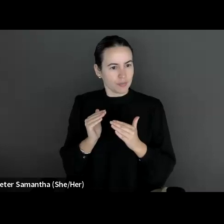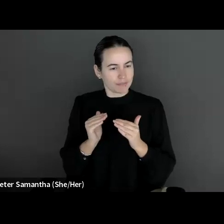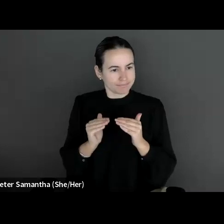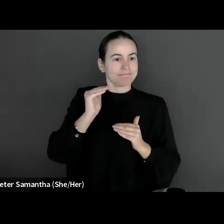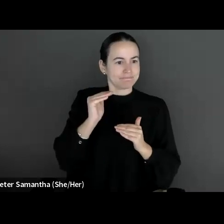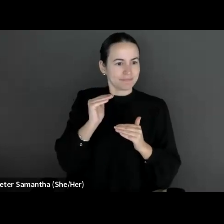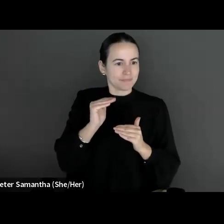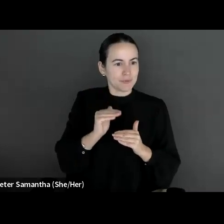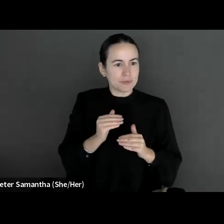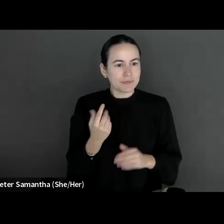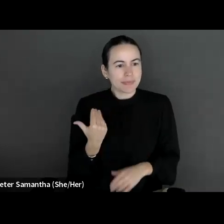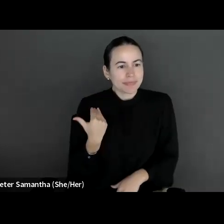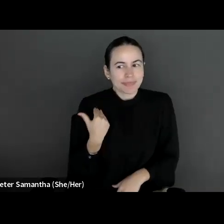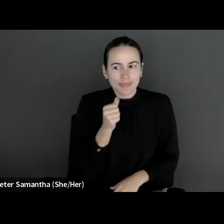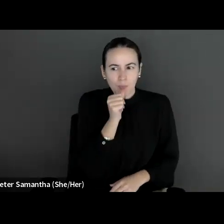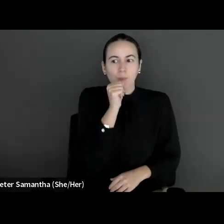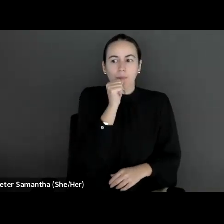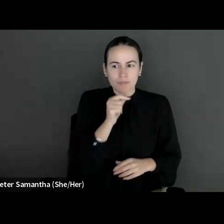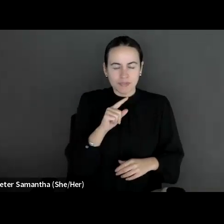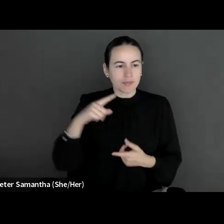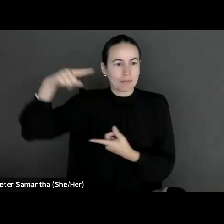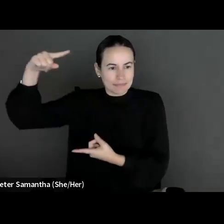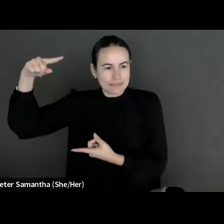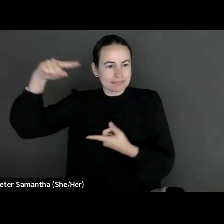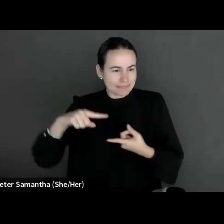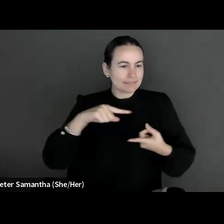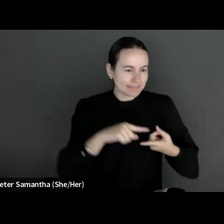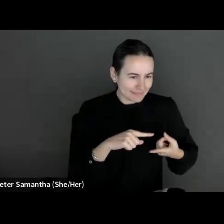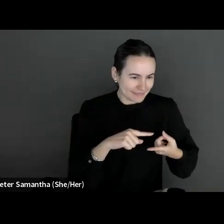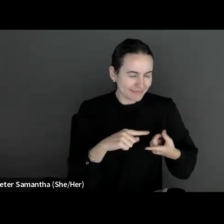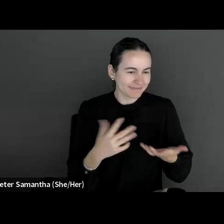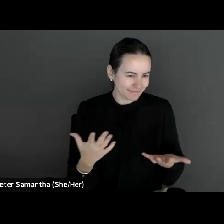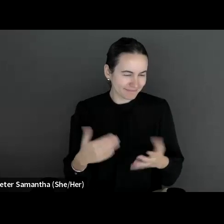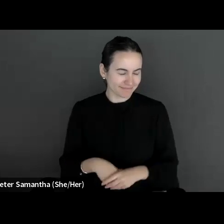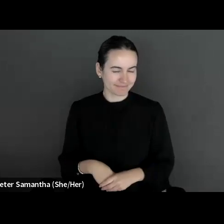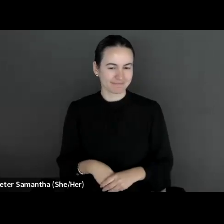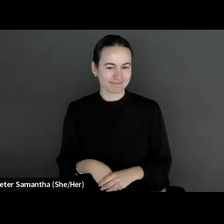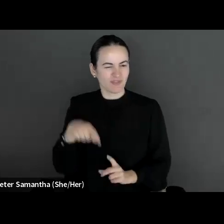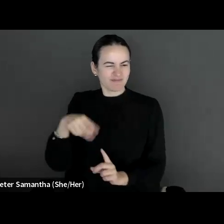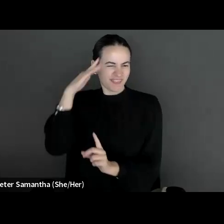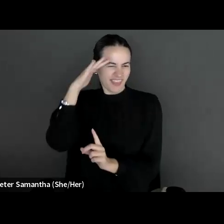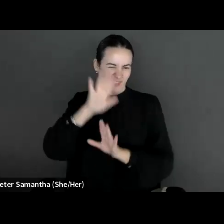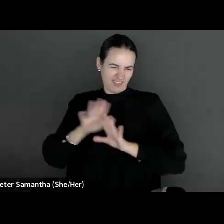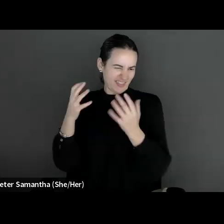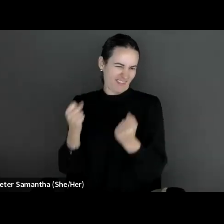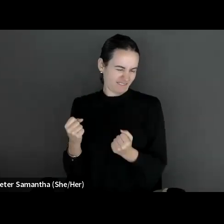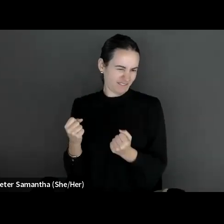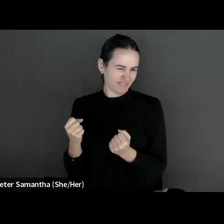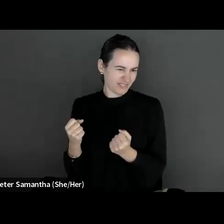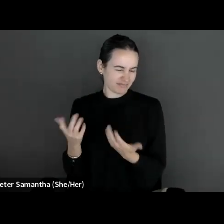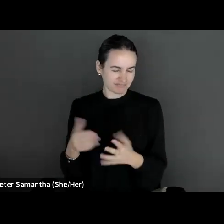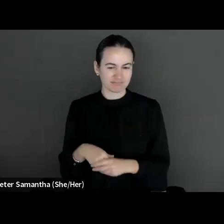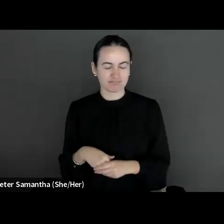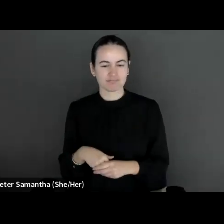beginner learners. So this is the theory that we know, and with this theory, we investigated